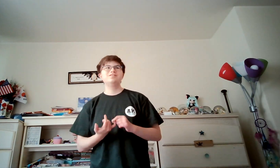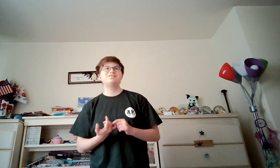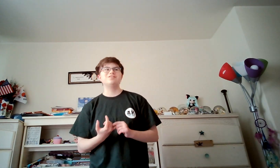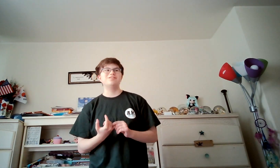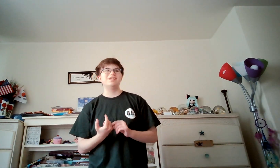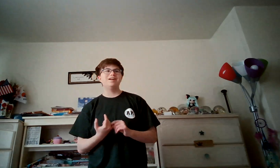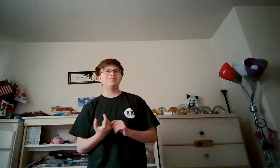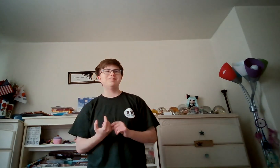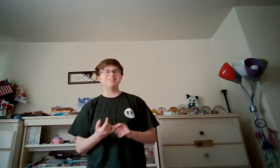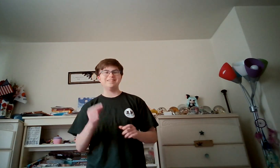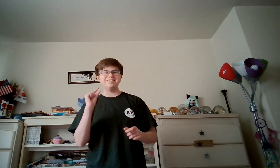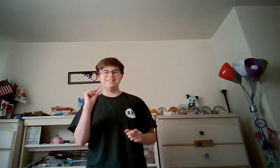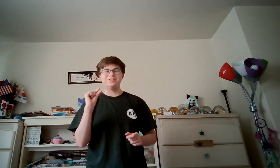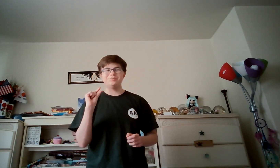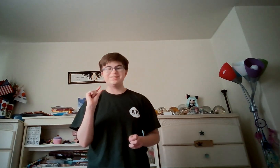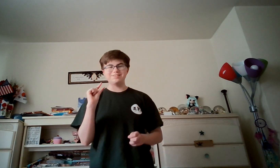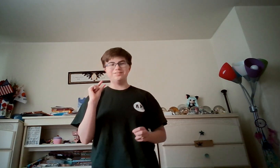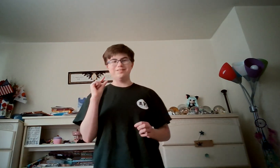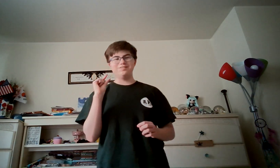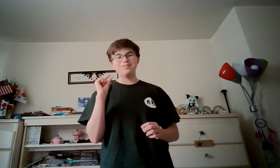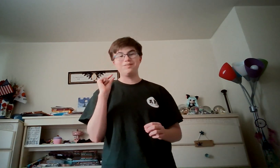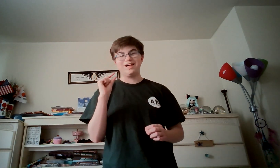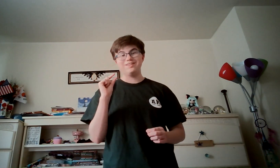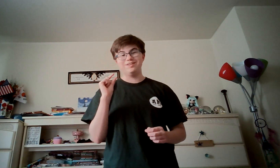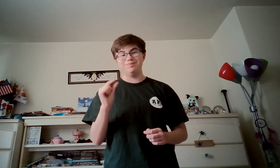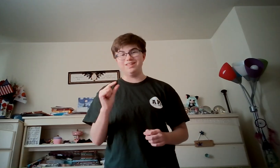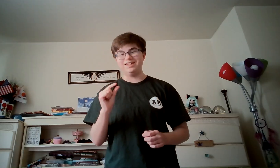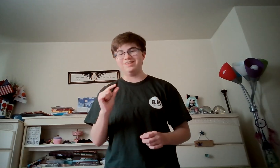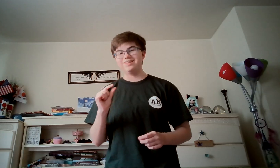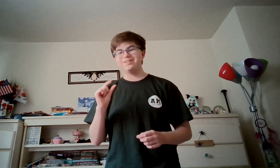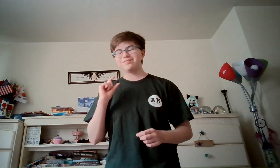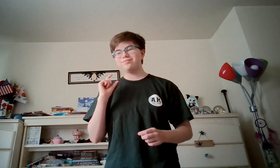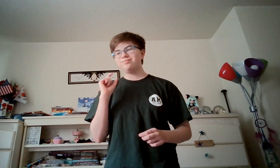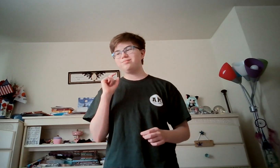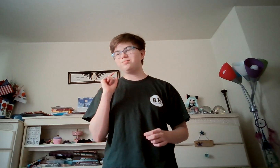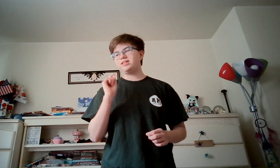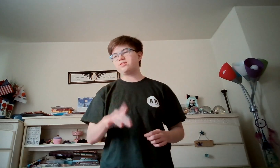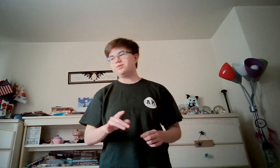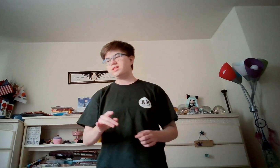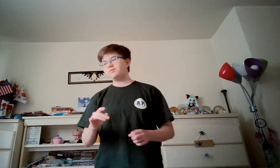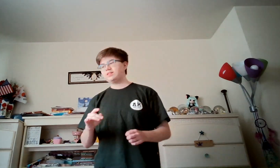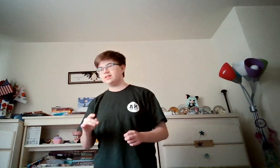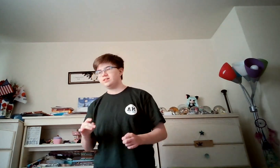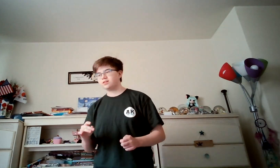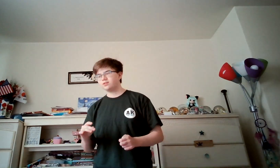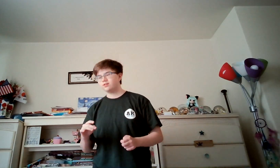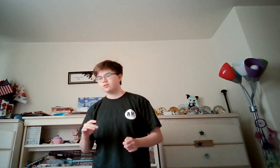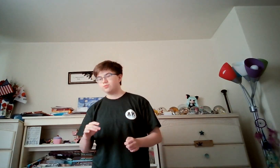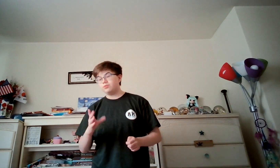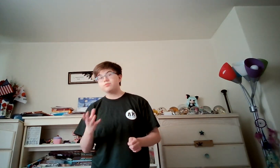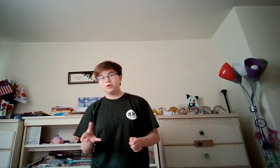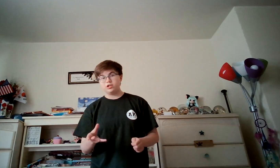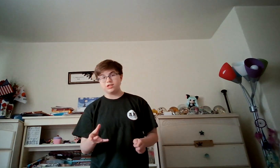So I'm still like a little bit sore from class on Monday because the one thing we did, well, it was